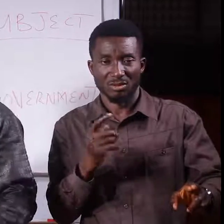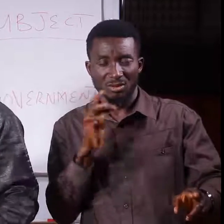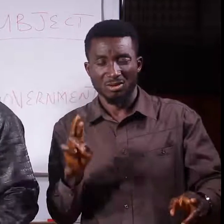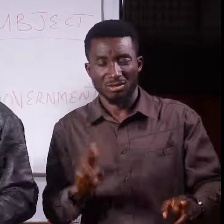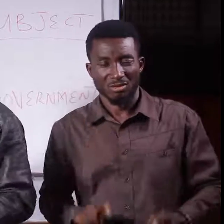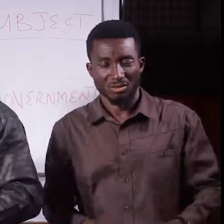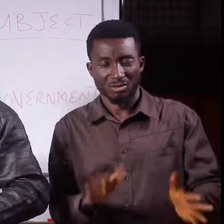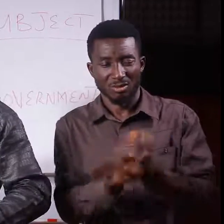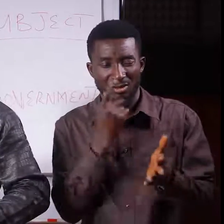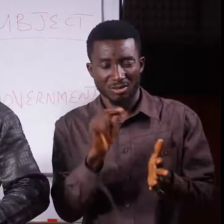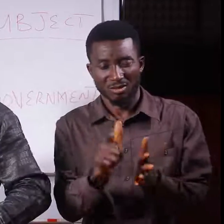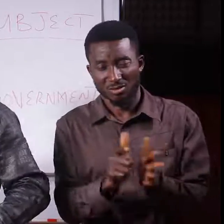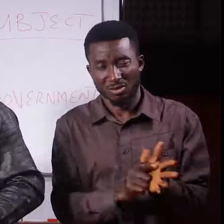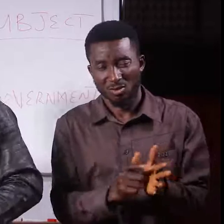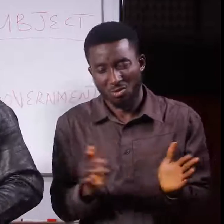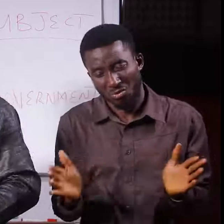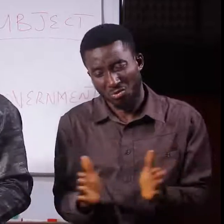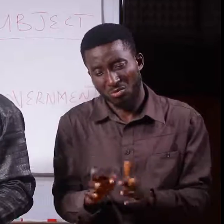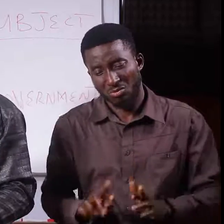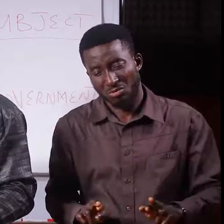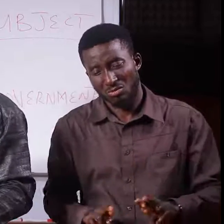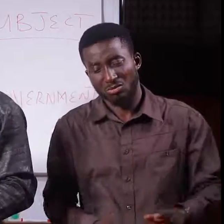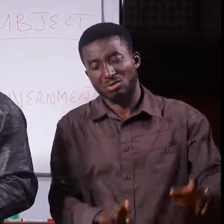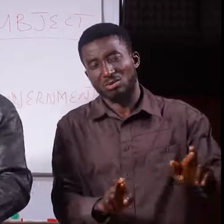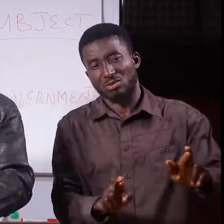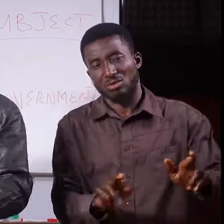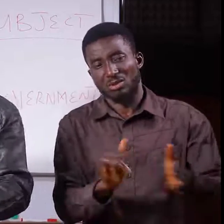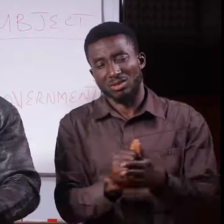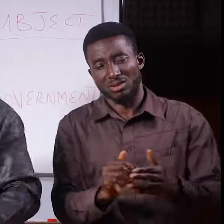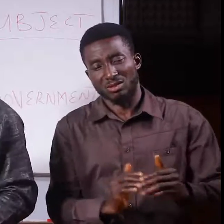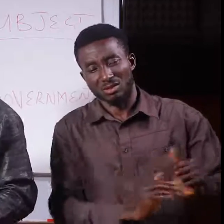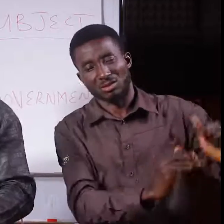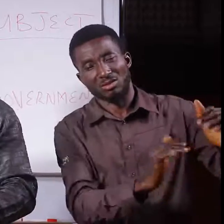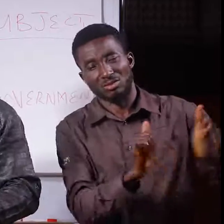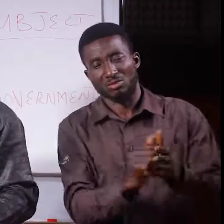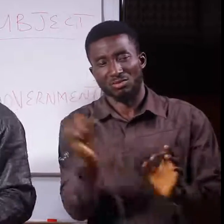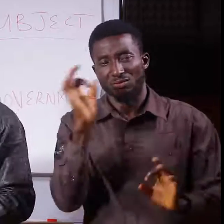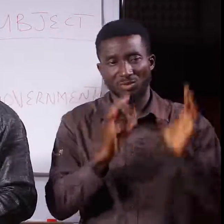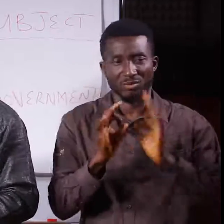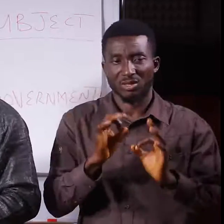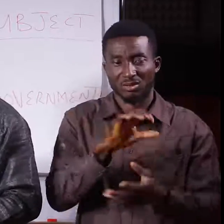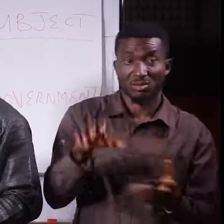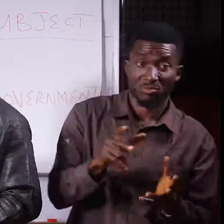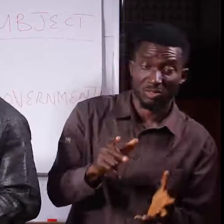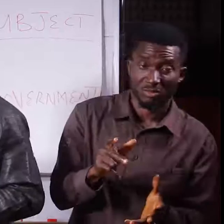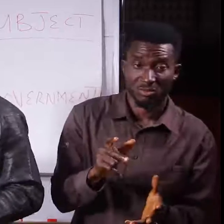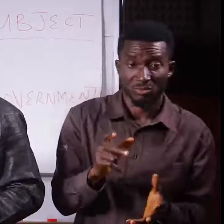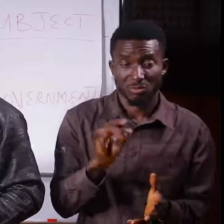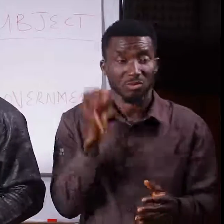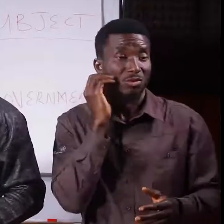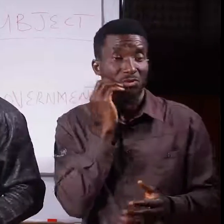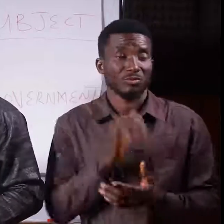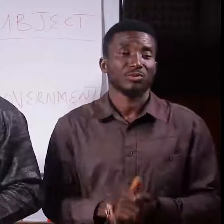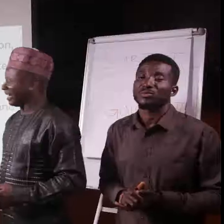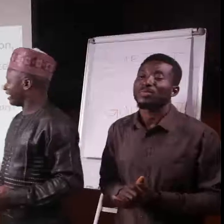pedestrian roads or smaller roads or routes that lead to families' compound or